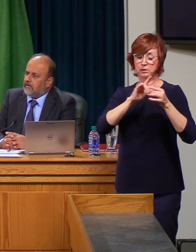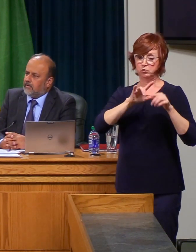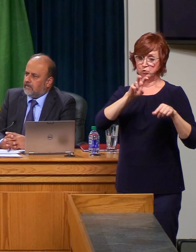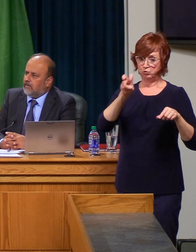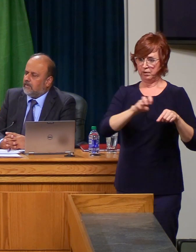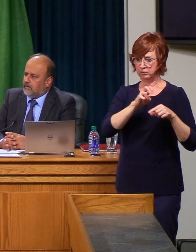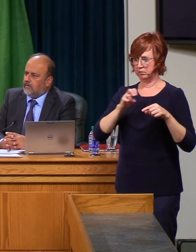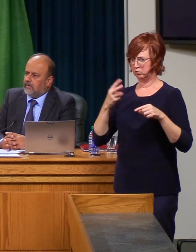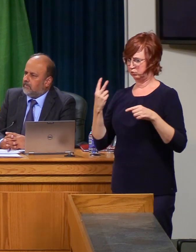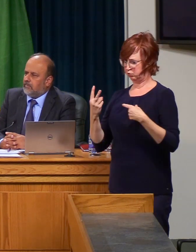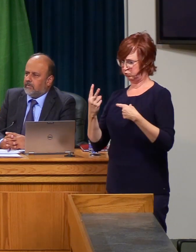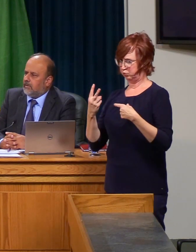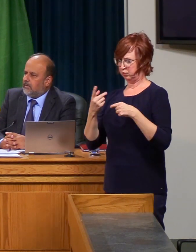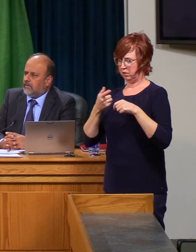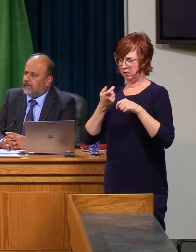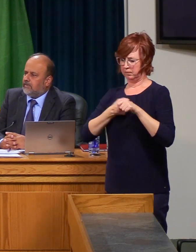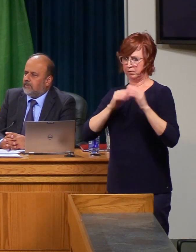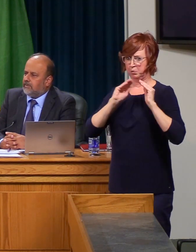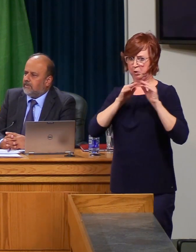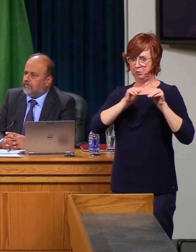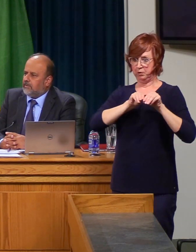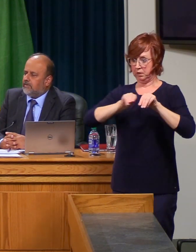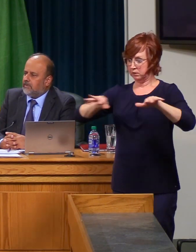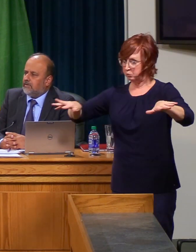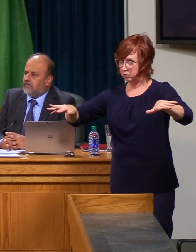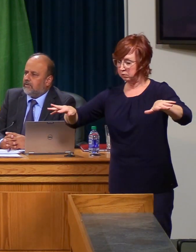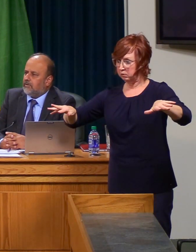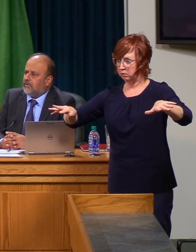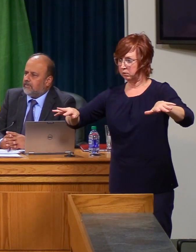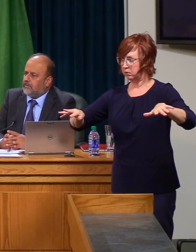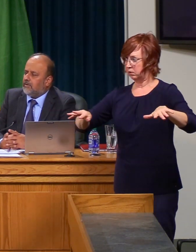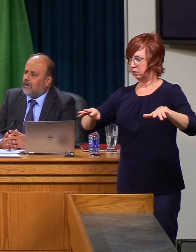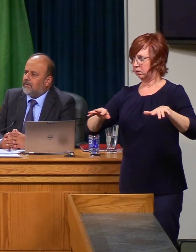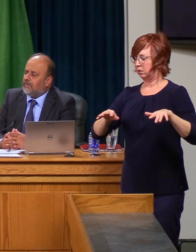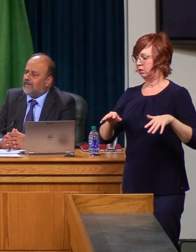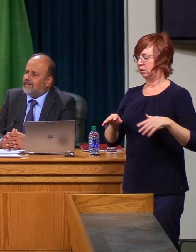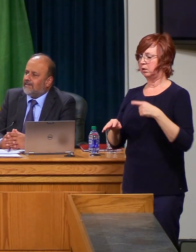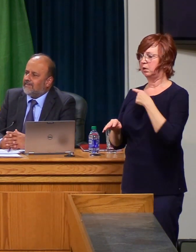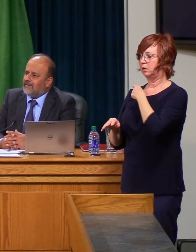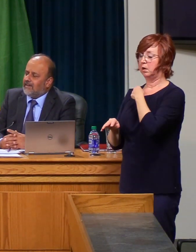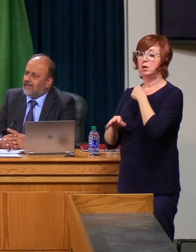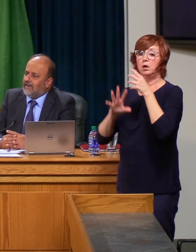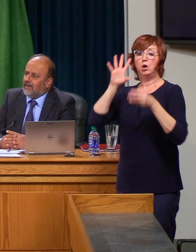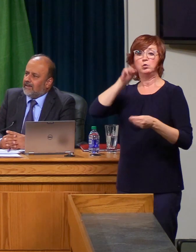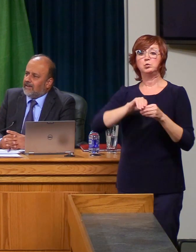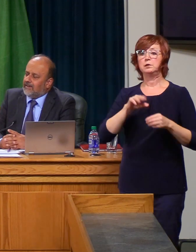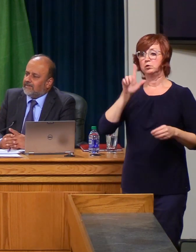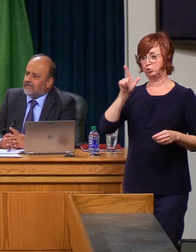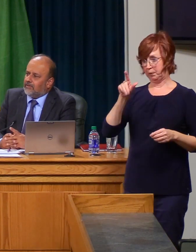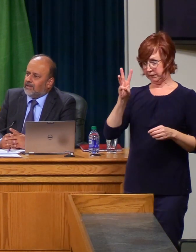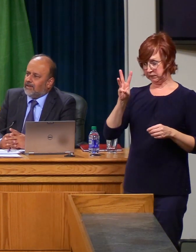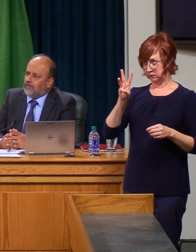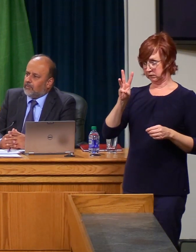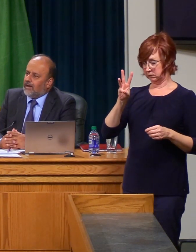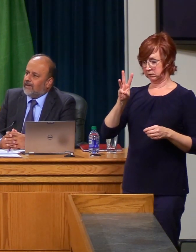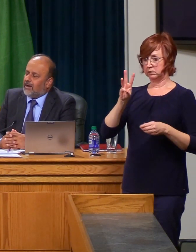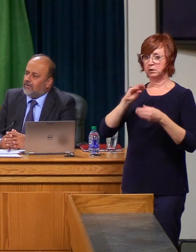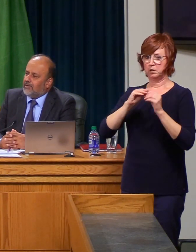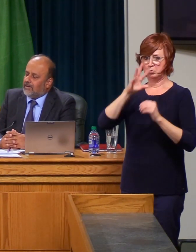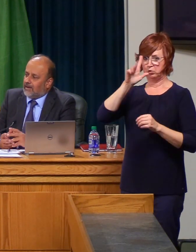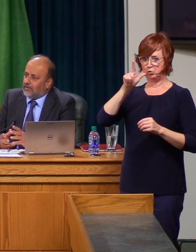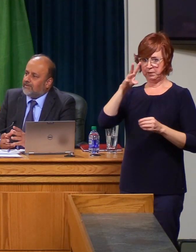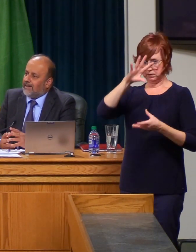community transmission now that we can't prove there's a link to travel into? So out of 26, there is only